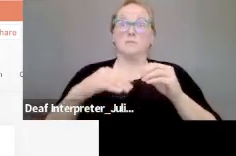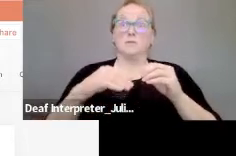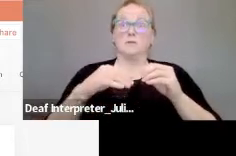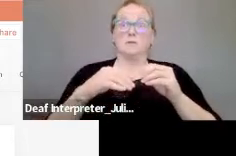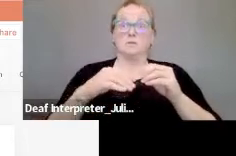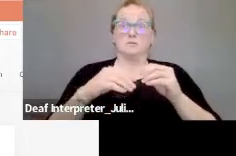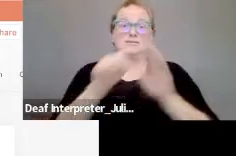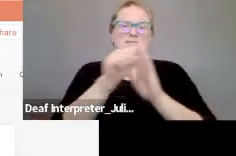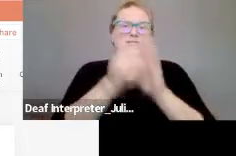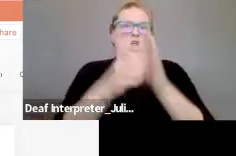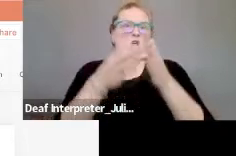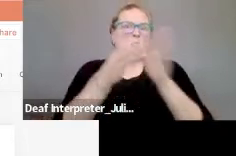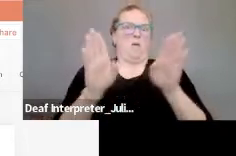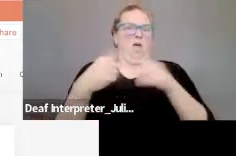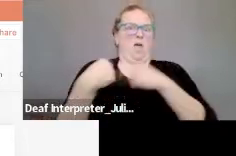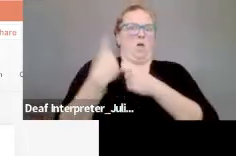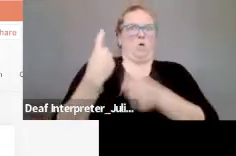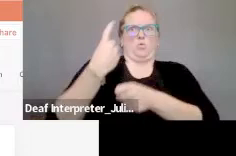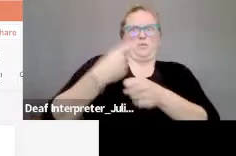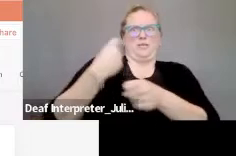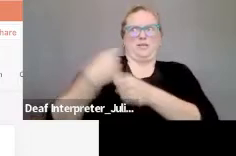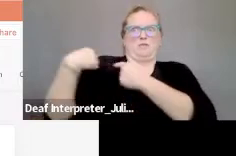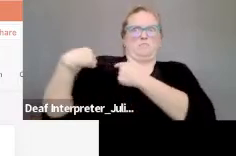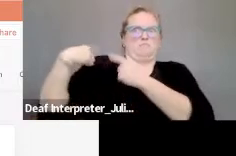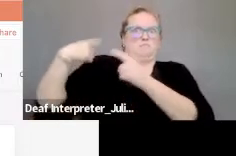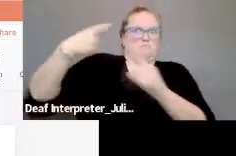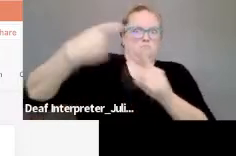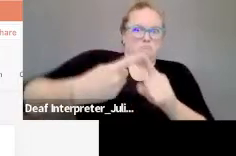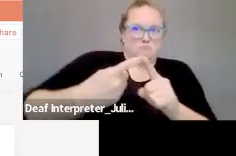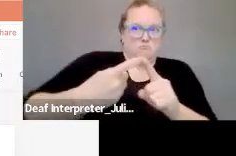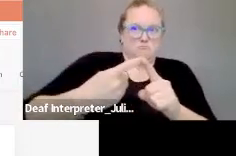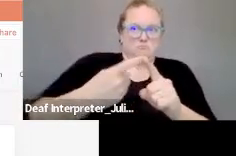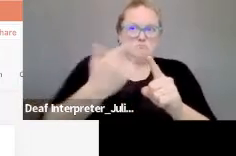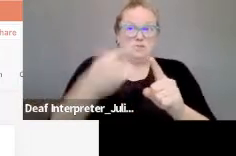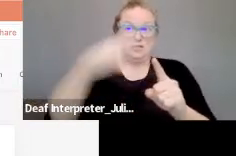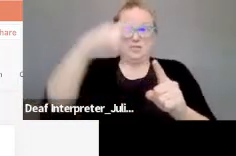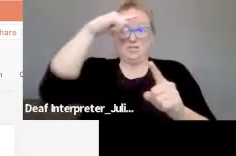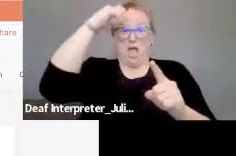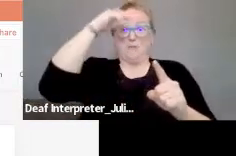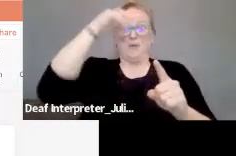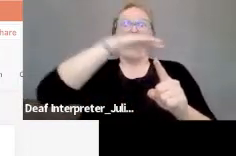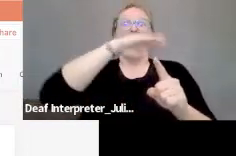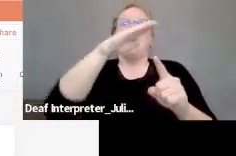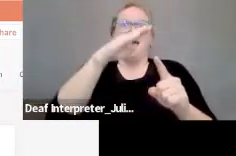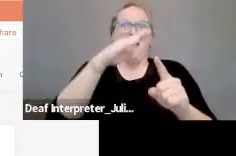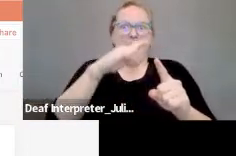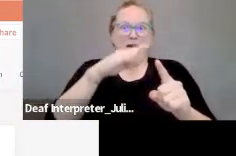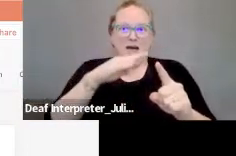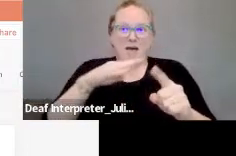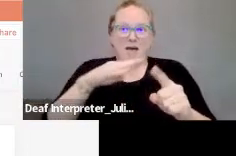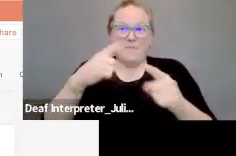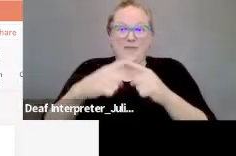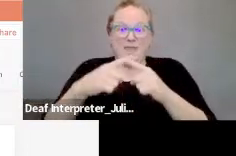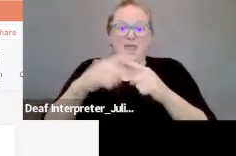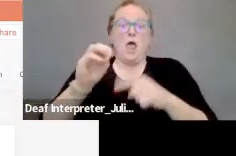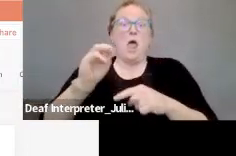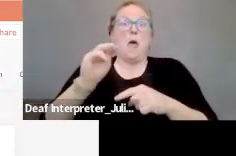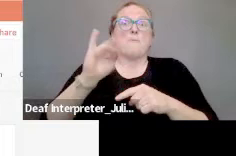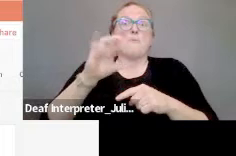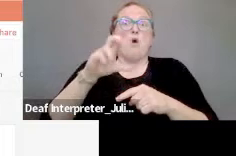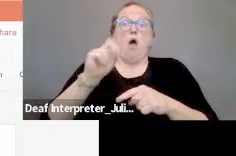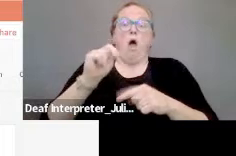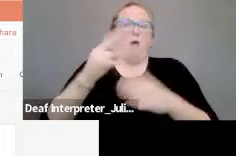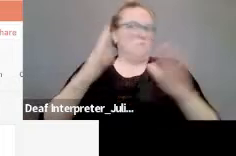can see the fairly big summer wave we had, and then just the tremendous Omicron wave we had in January and February. So where we are at the far